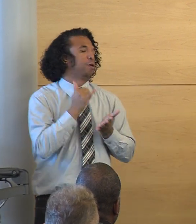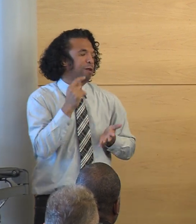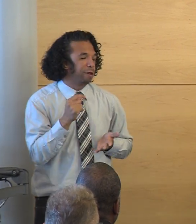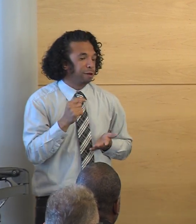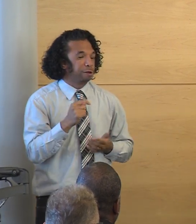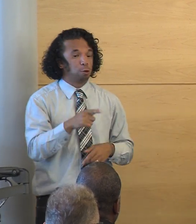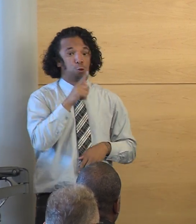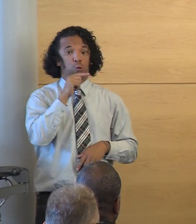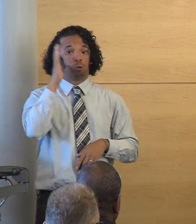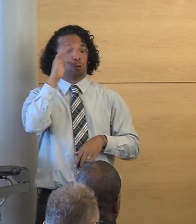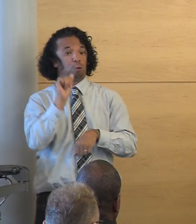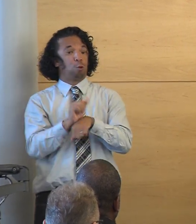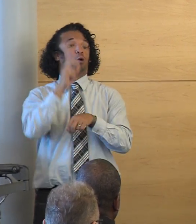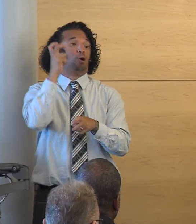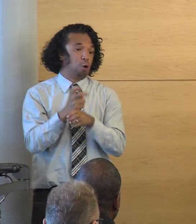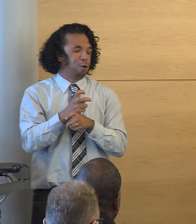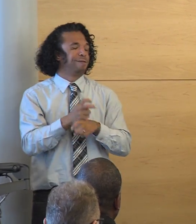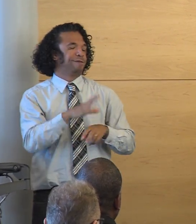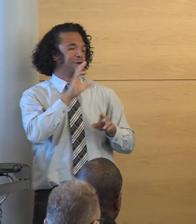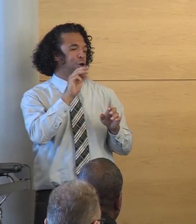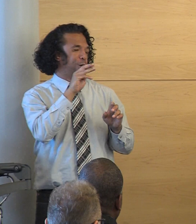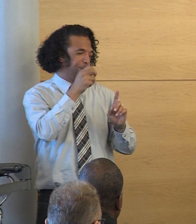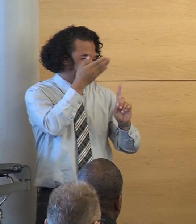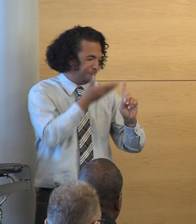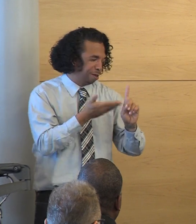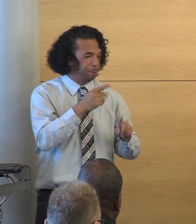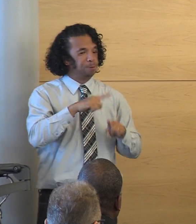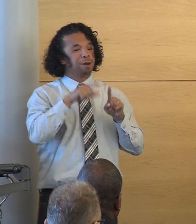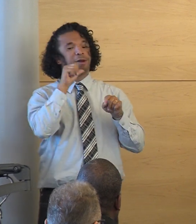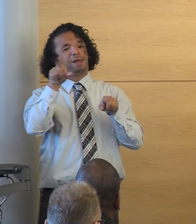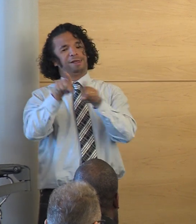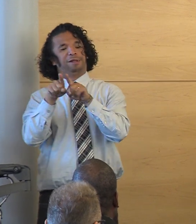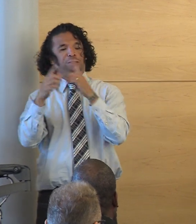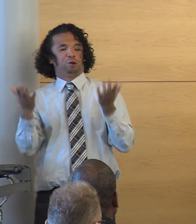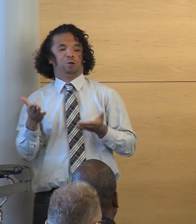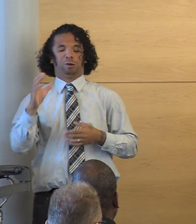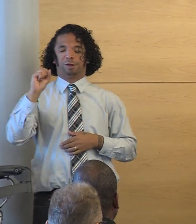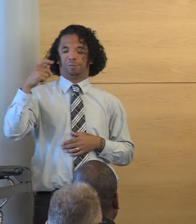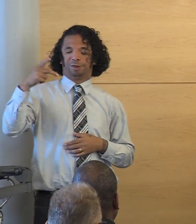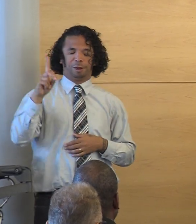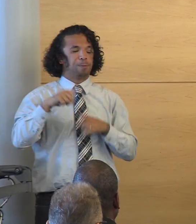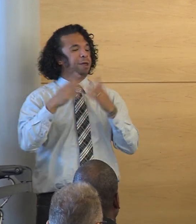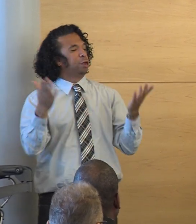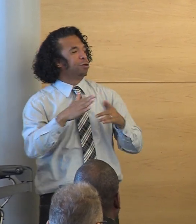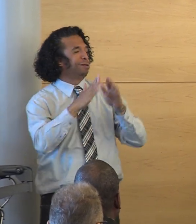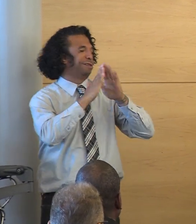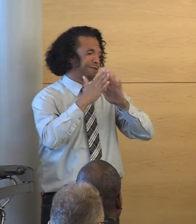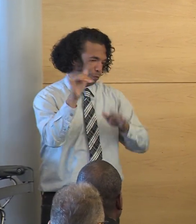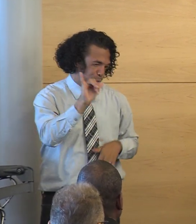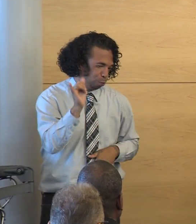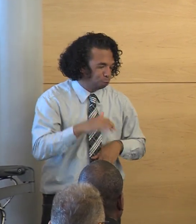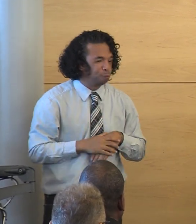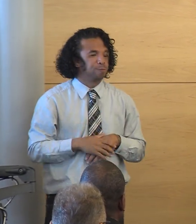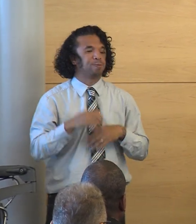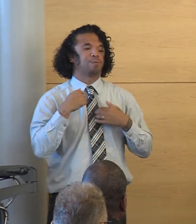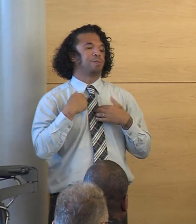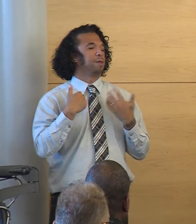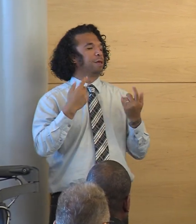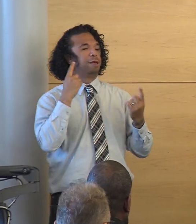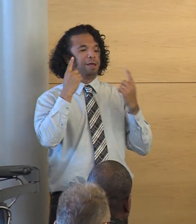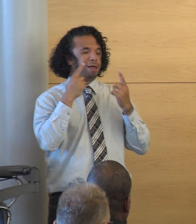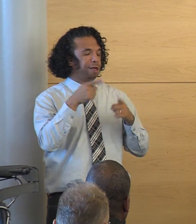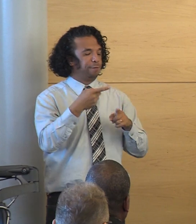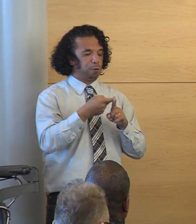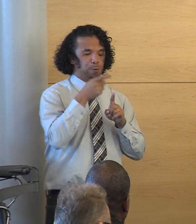will work harder than Carmen Best, not just in the Seattle Police Department, but I think in the city. I am hearing from her at